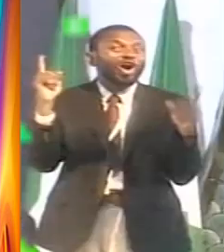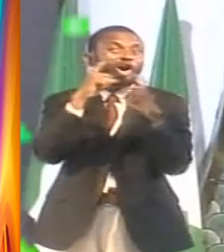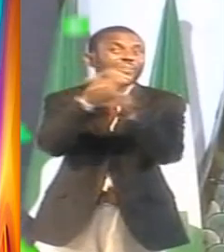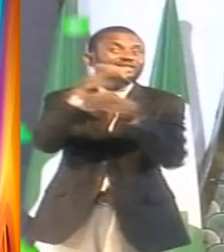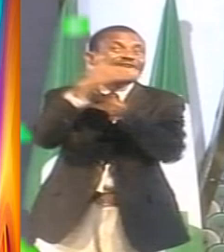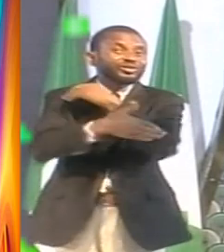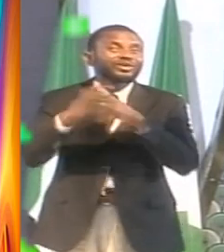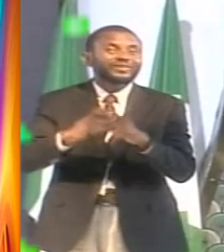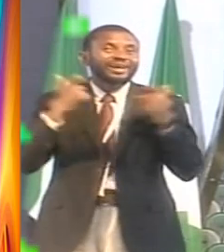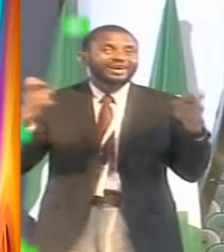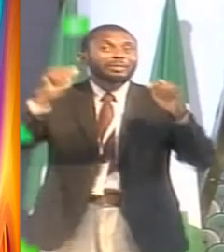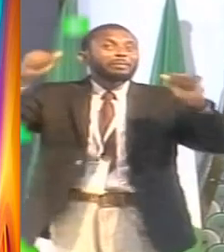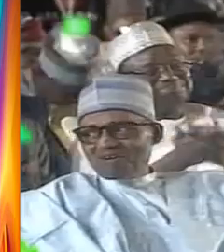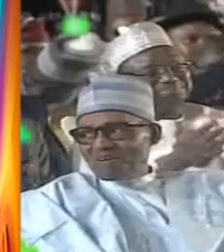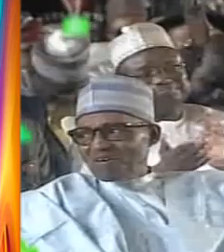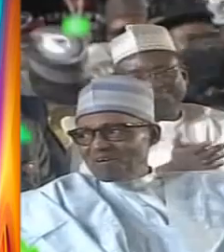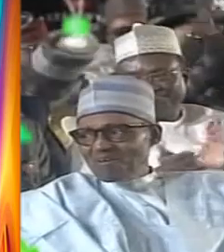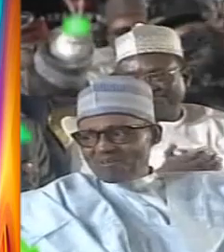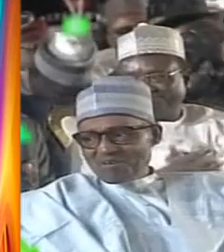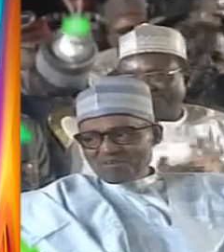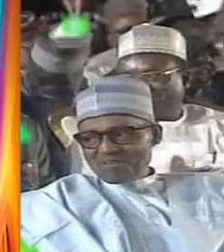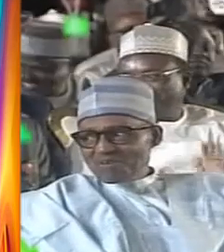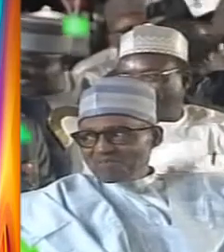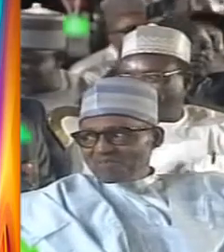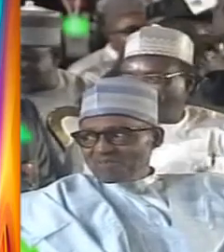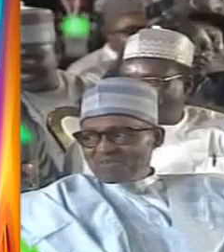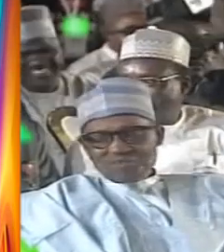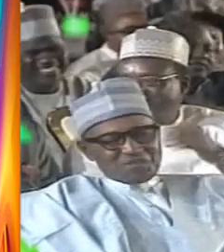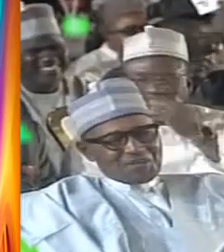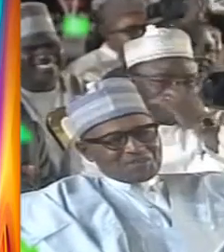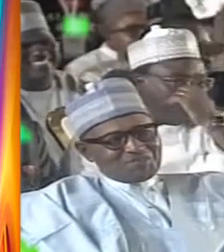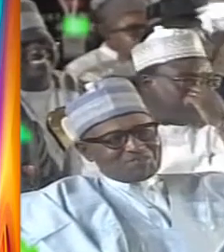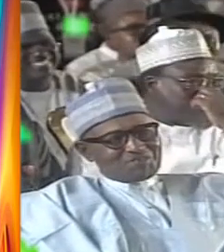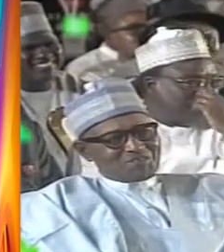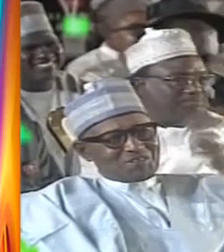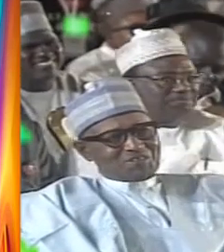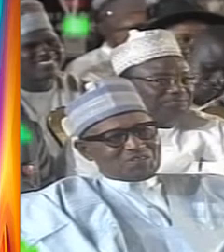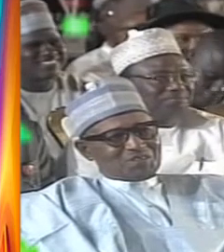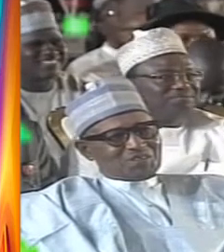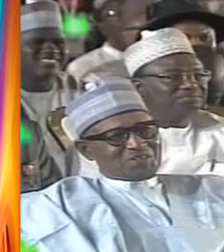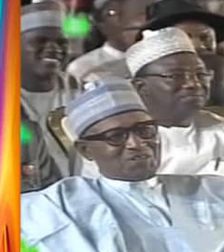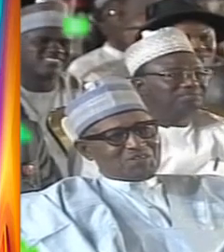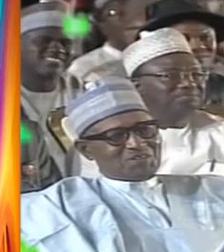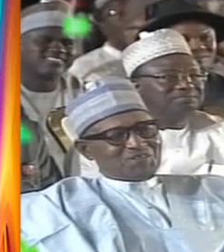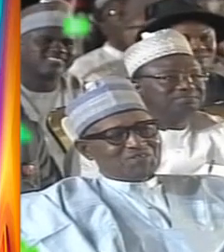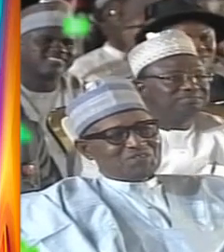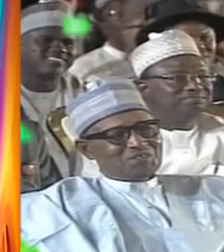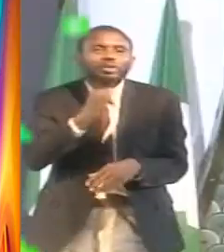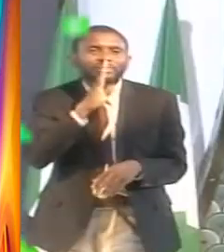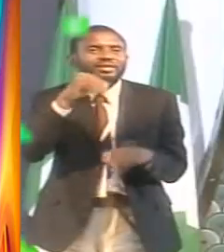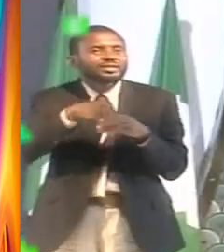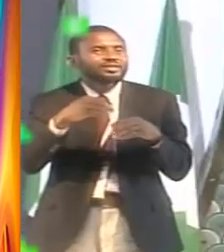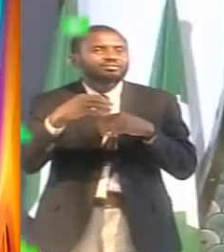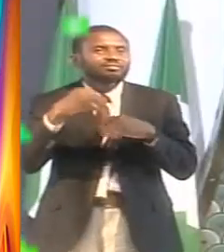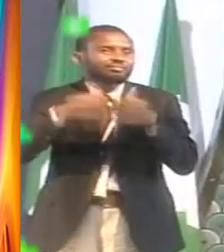country of great possibilities, great contradictions, about which we will not be in this crisis. Managing diversity is